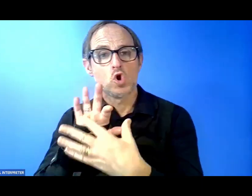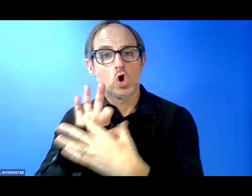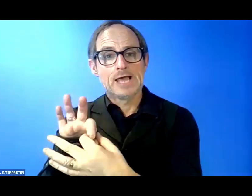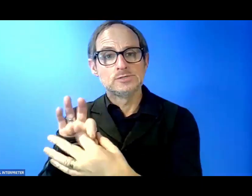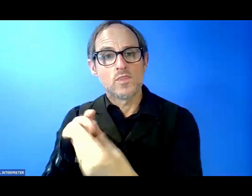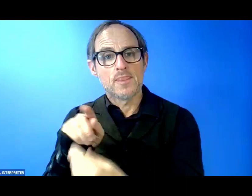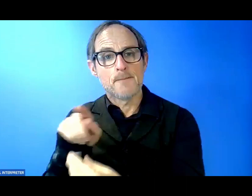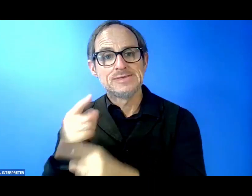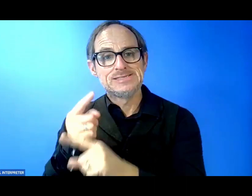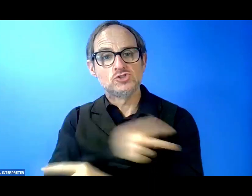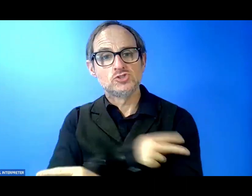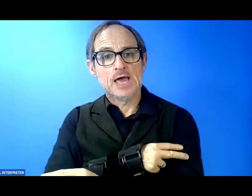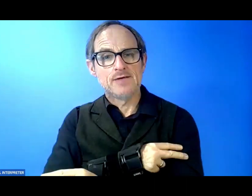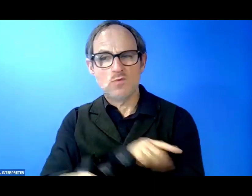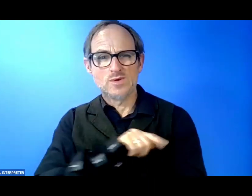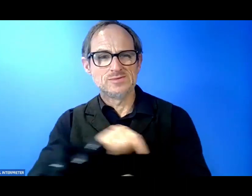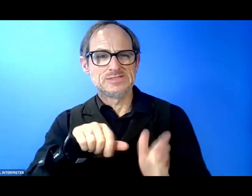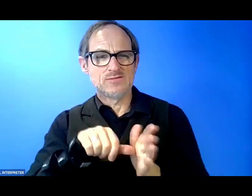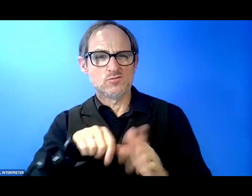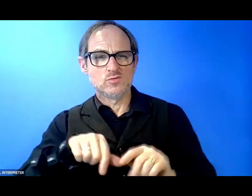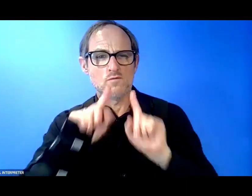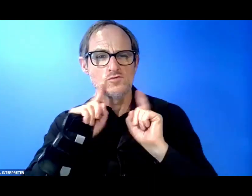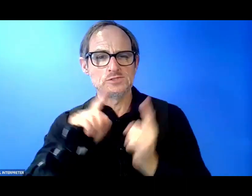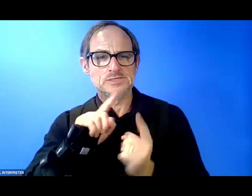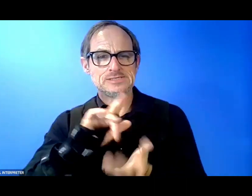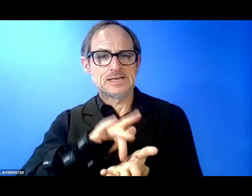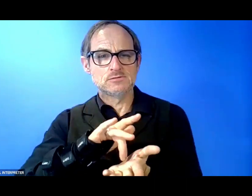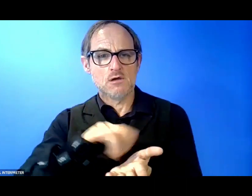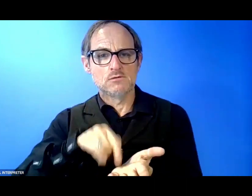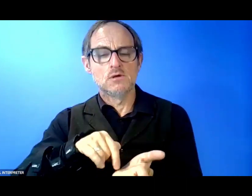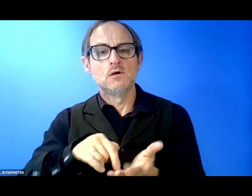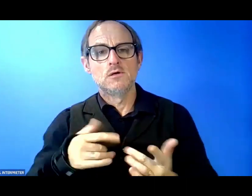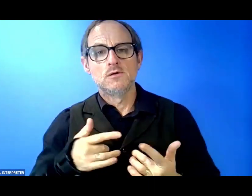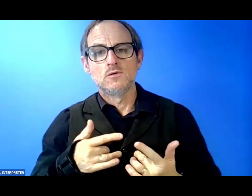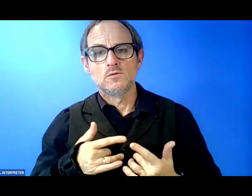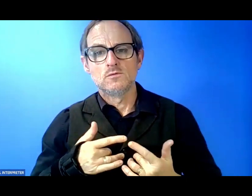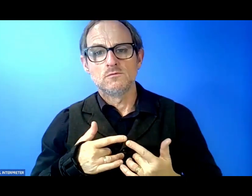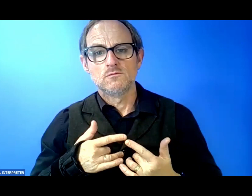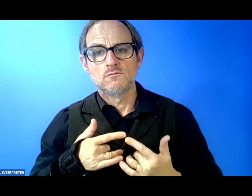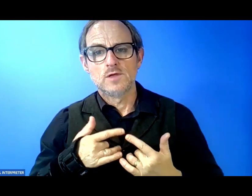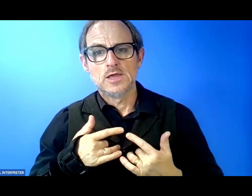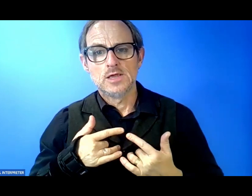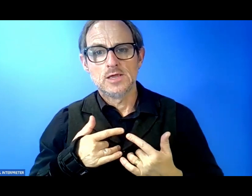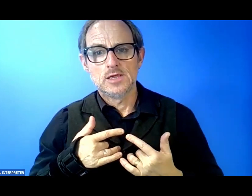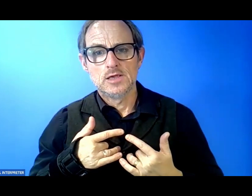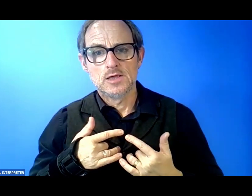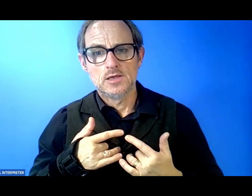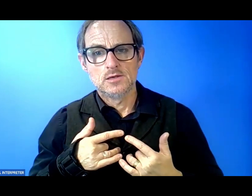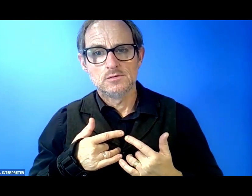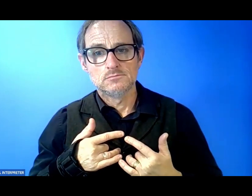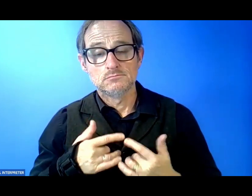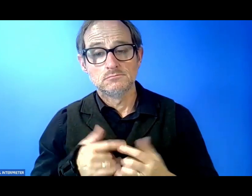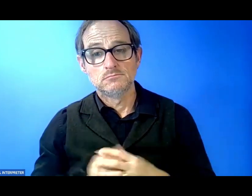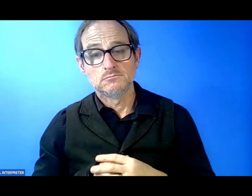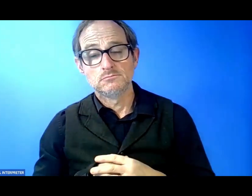we are in the middle of the university, and we expected the flowing. We went to this,